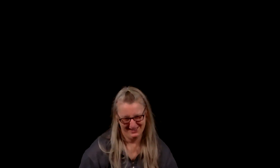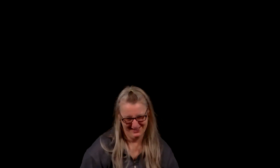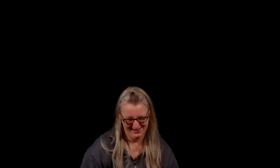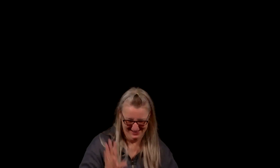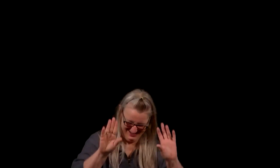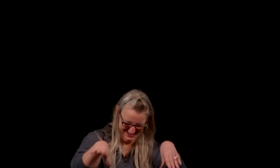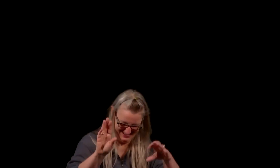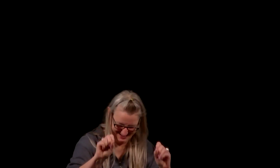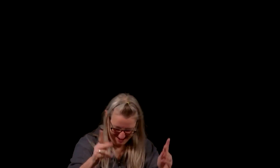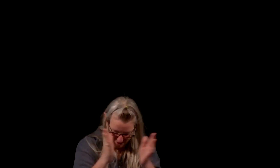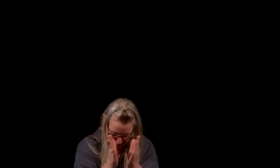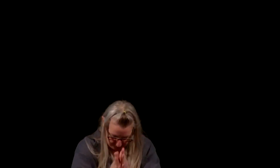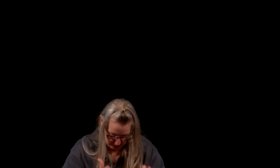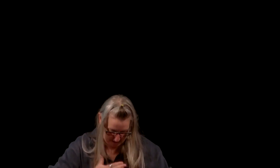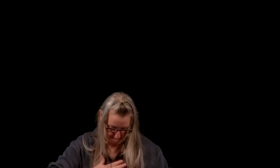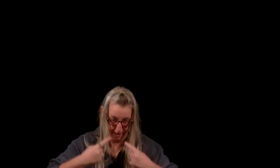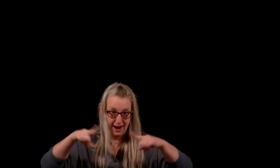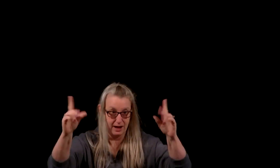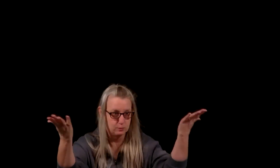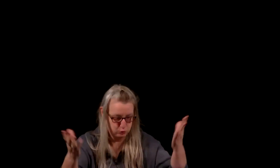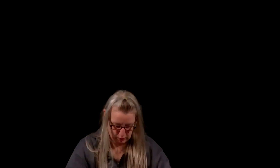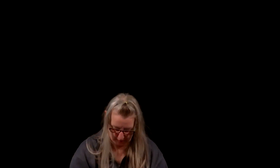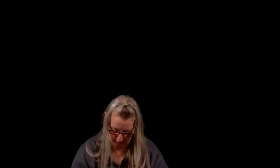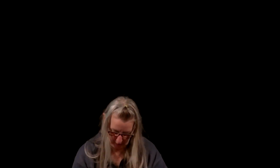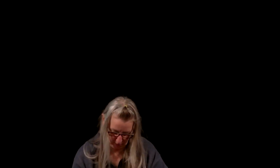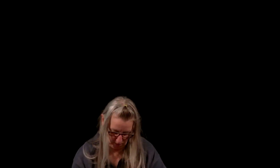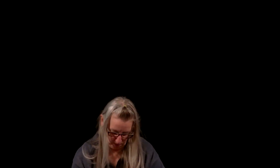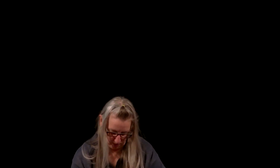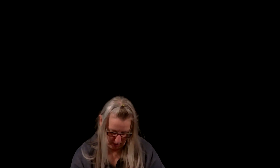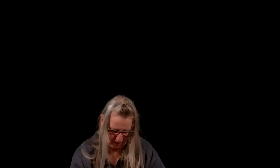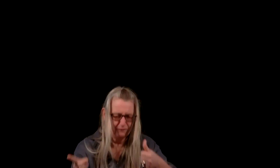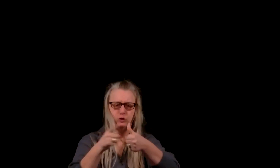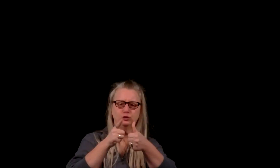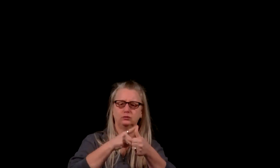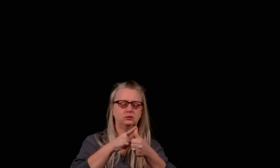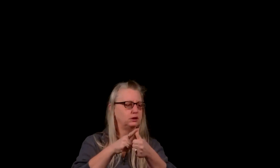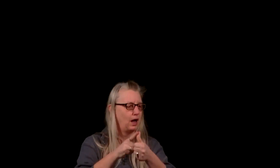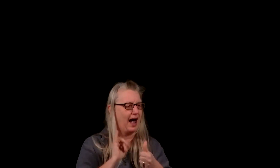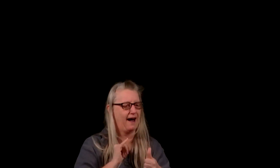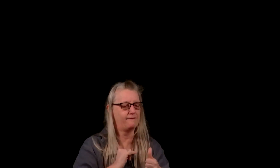Okay. All right. I do have an announcement first.